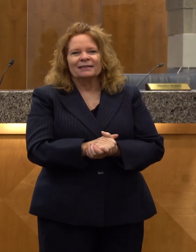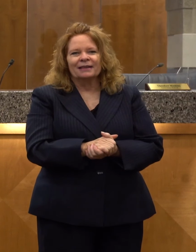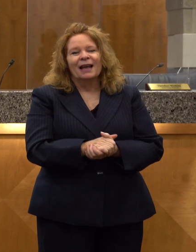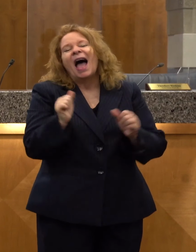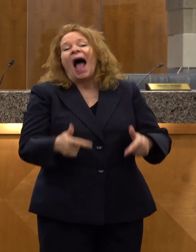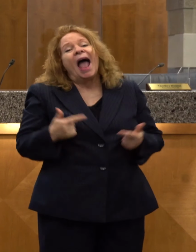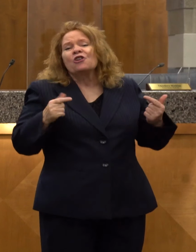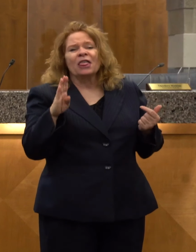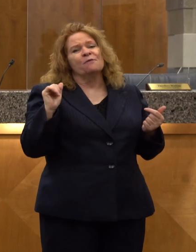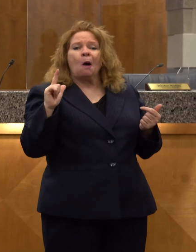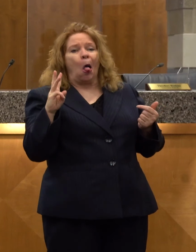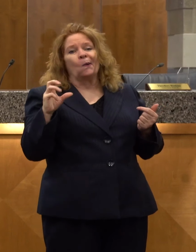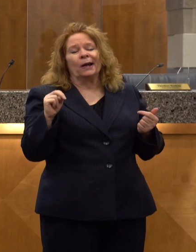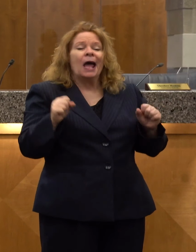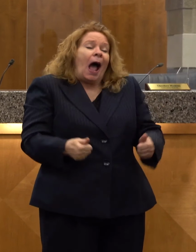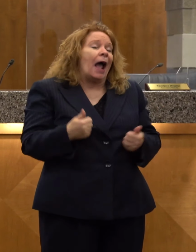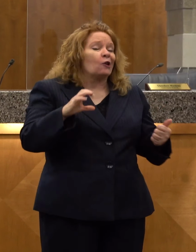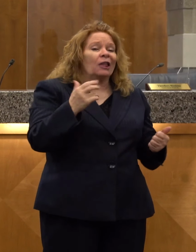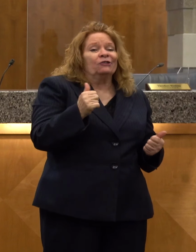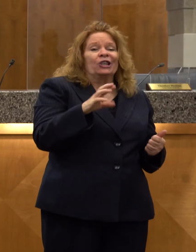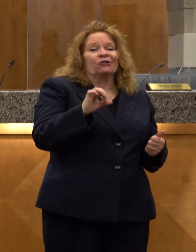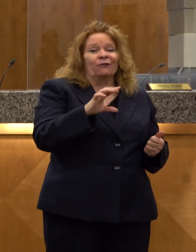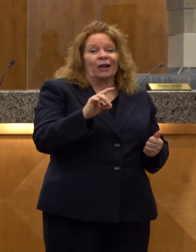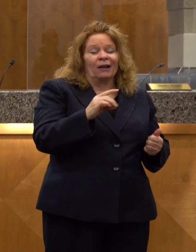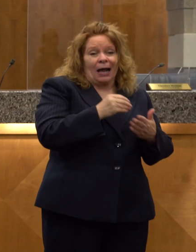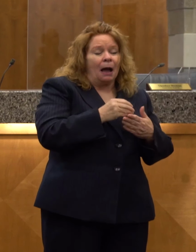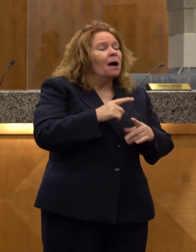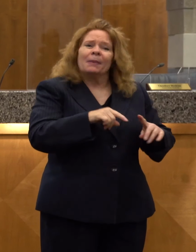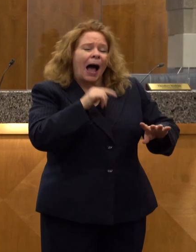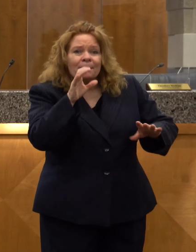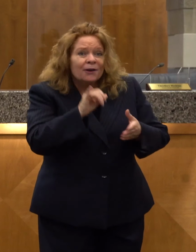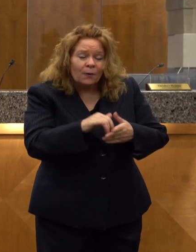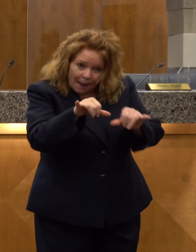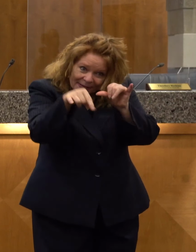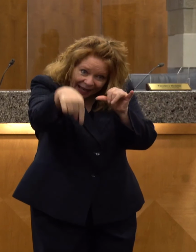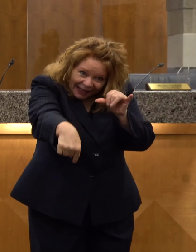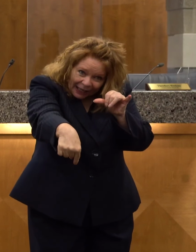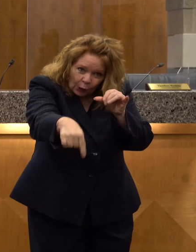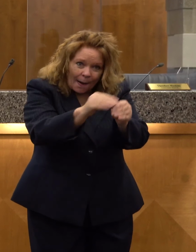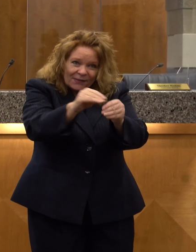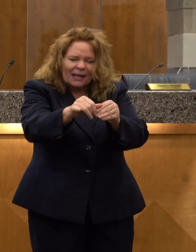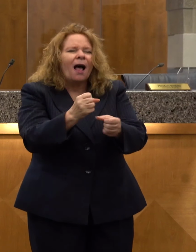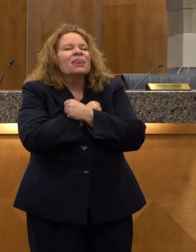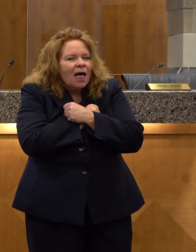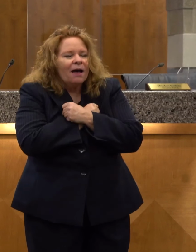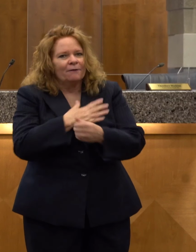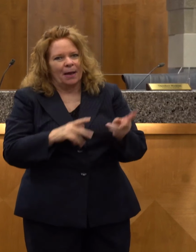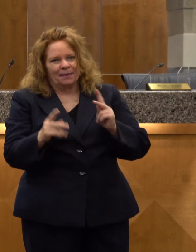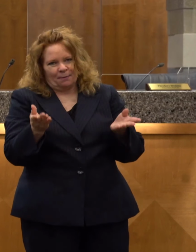in Baldwin or Chesterfield. I got it like that, but I'm not going there. I'm going to stay right here and fix it. I love my people